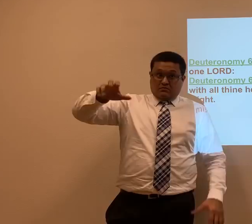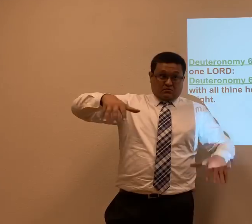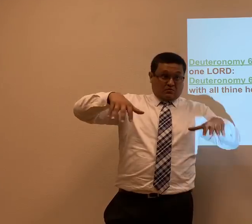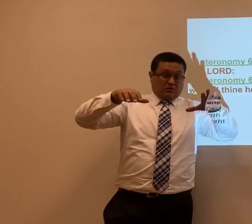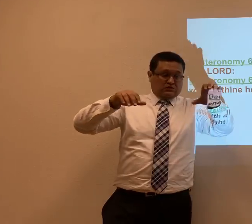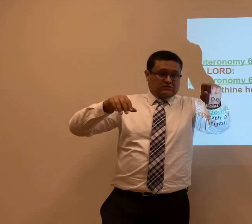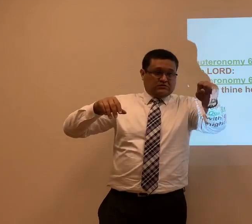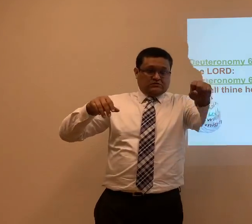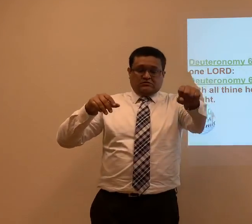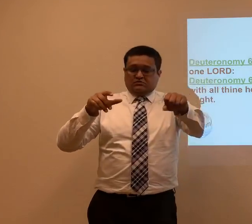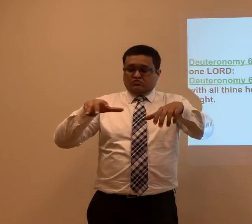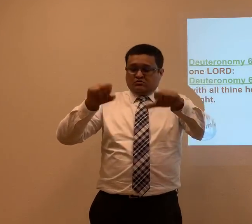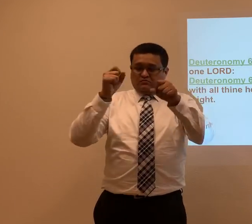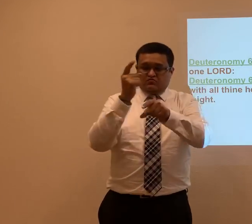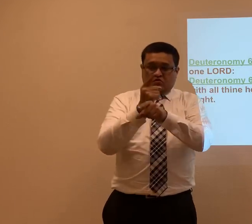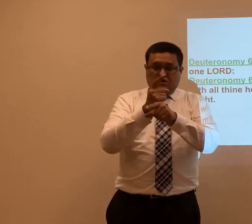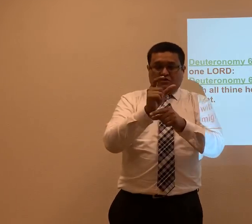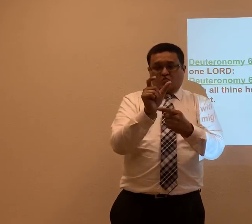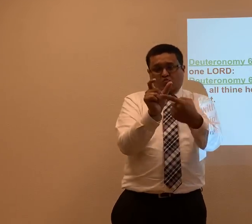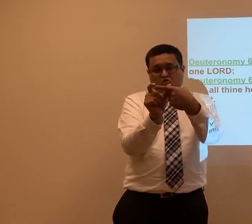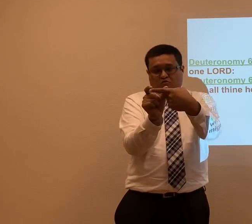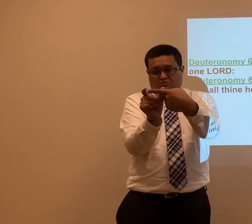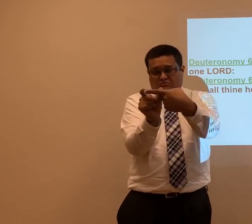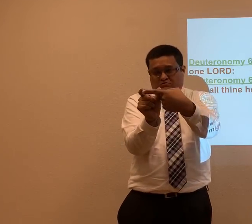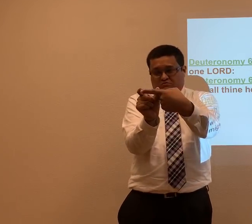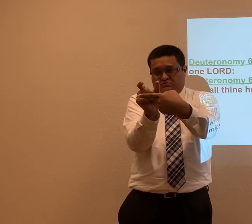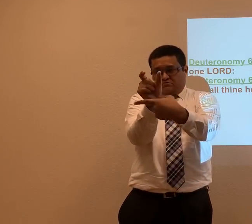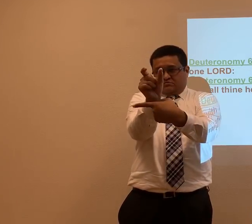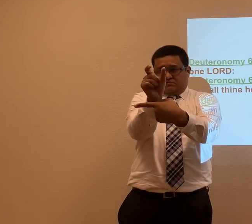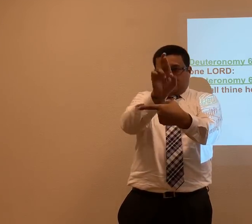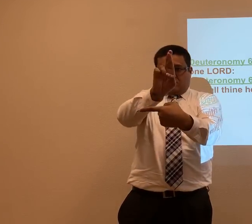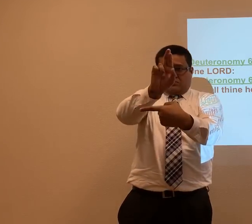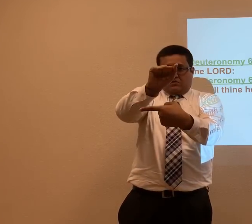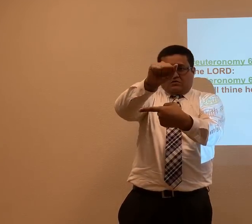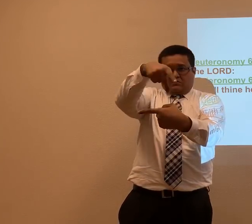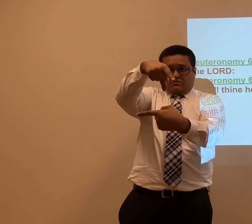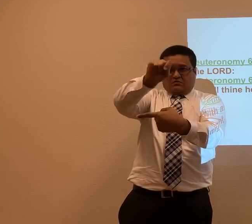the rapture is mentioned in the Bible. That one word, rapture,